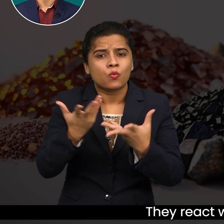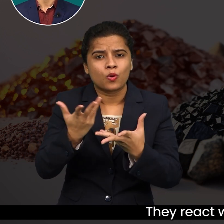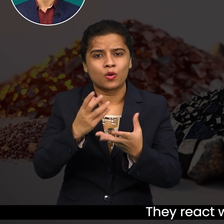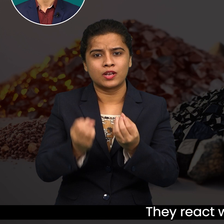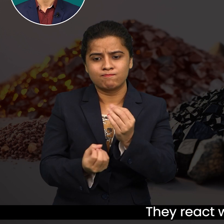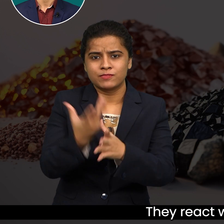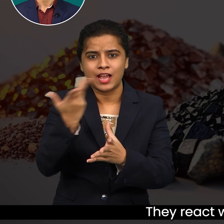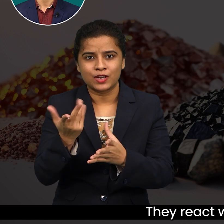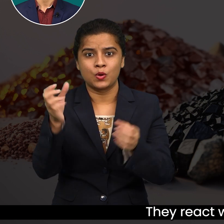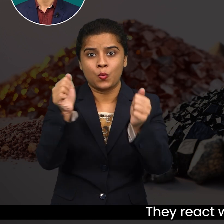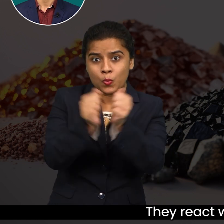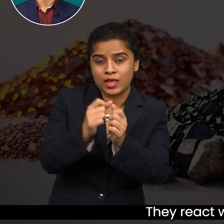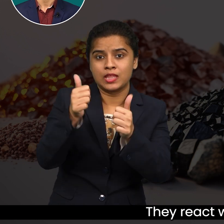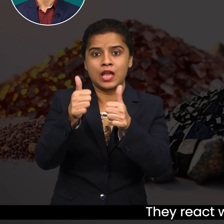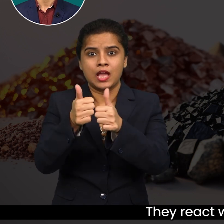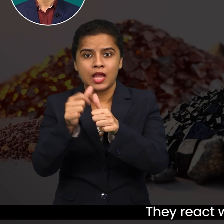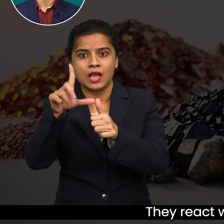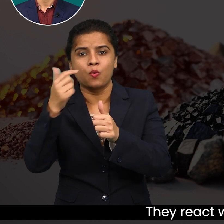alkali.